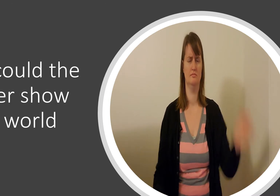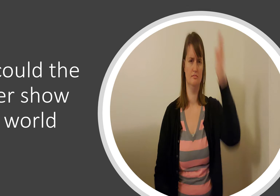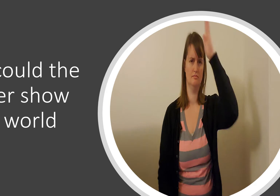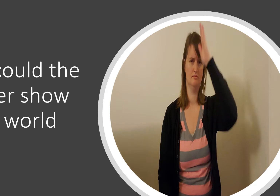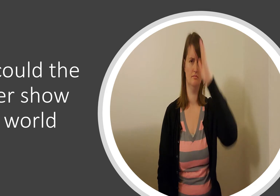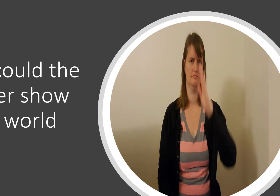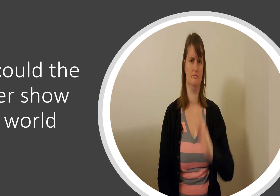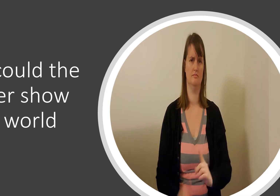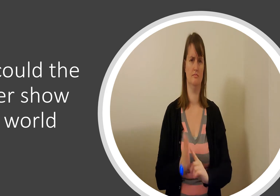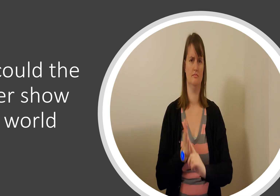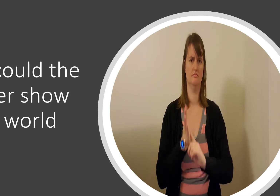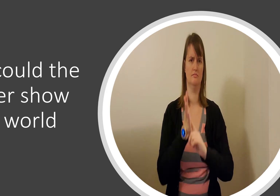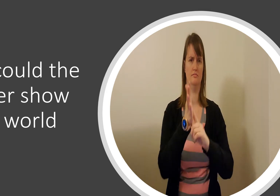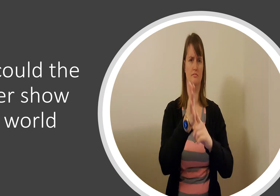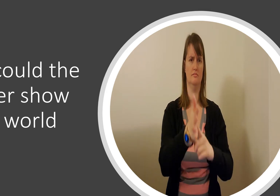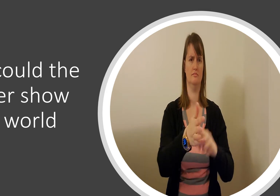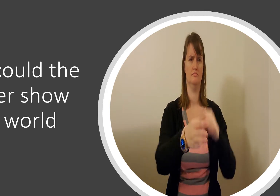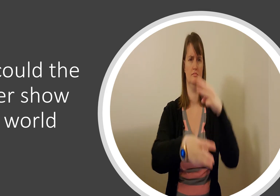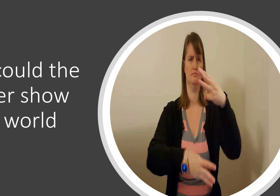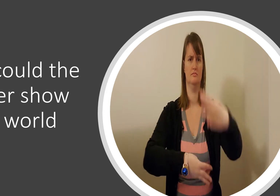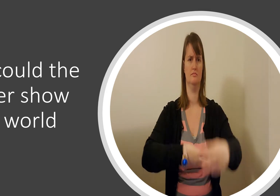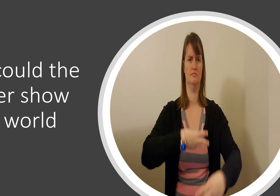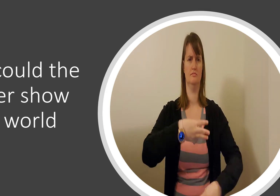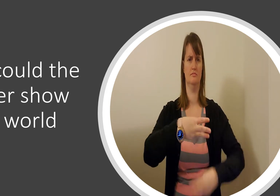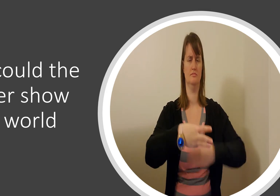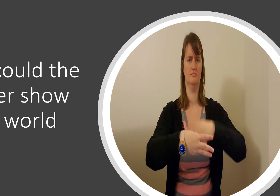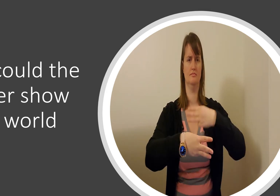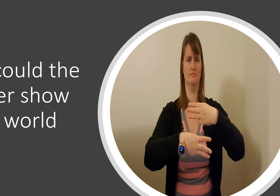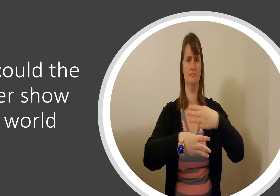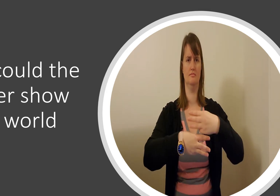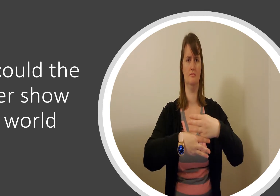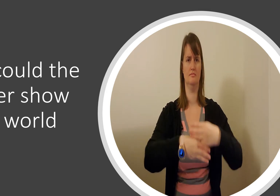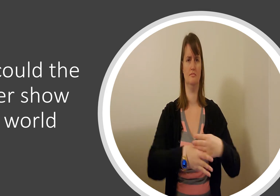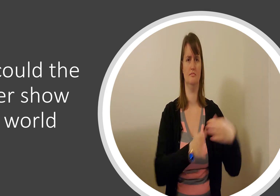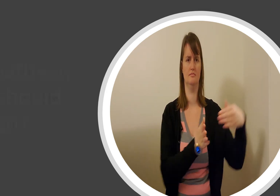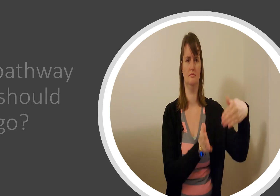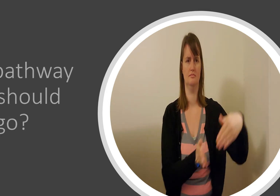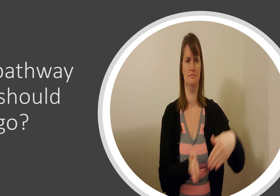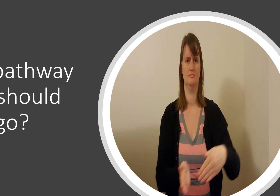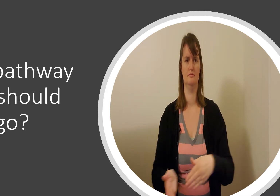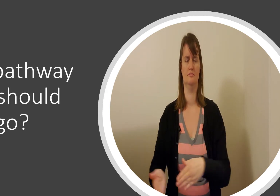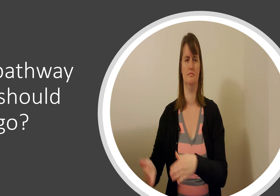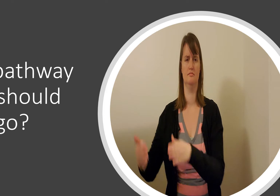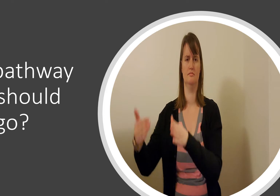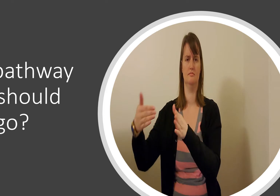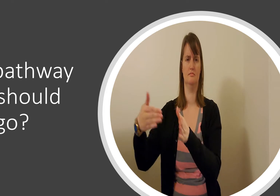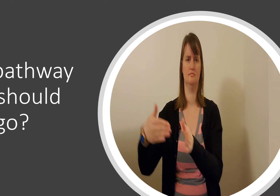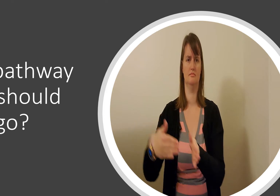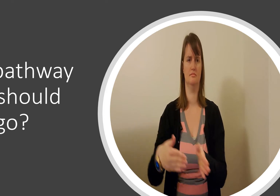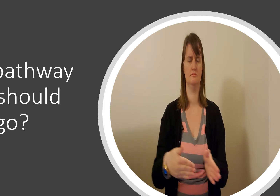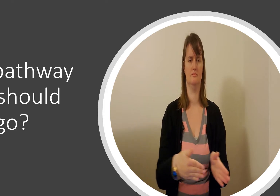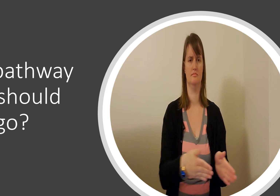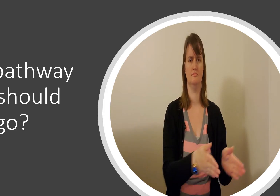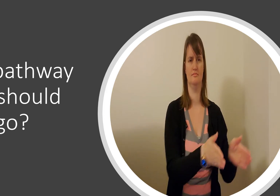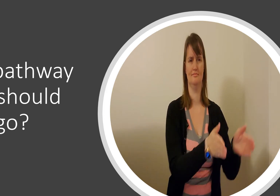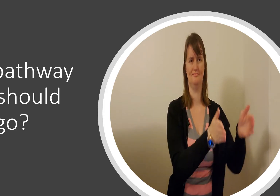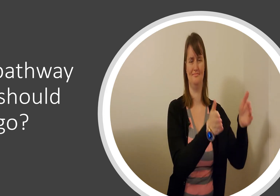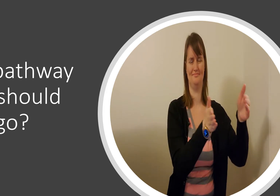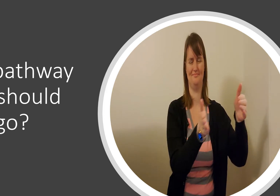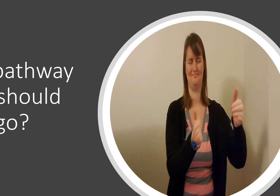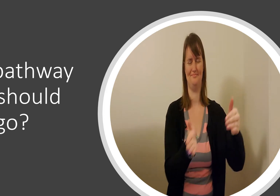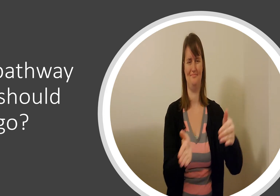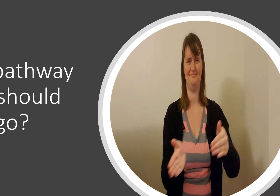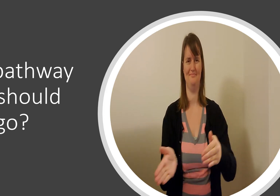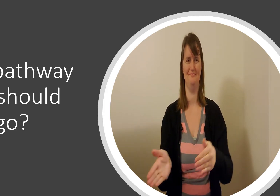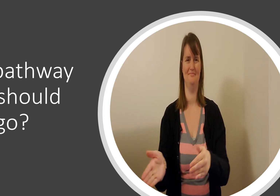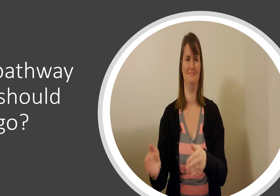How could the Father show the world the pathway we should go?